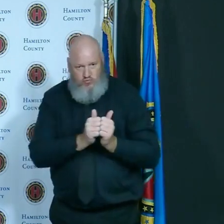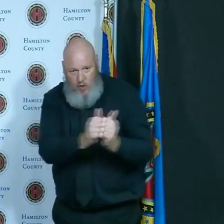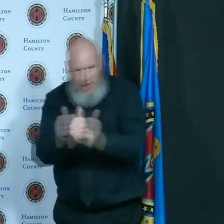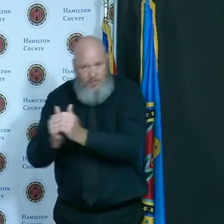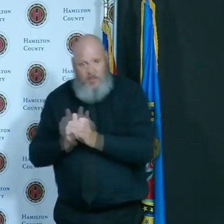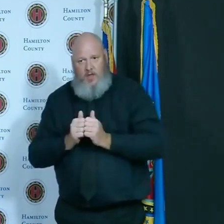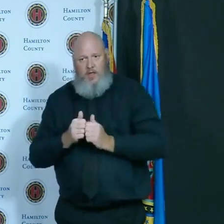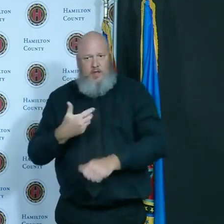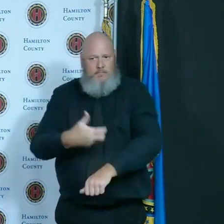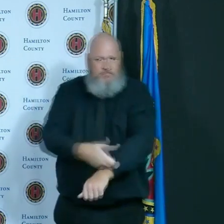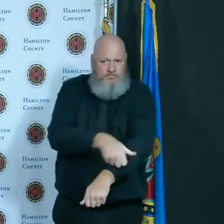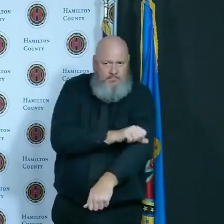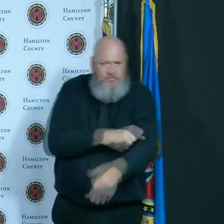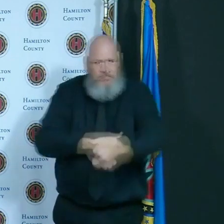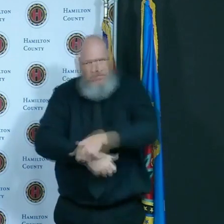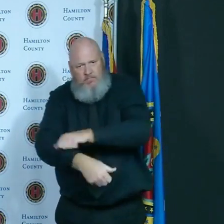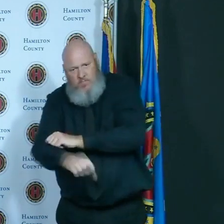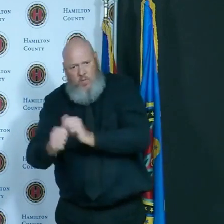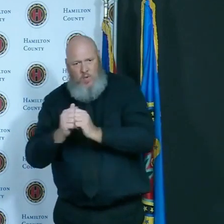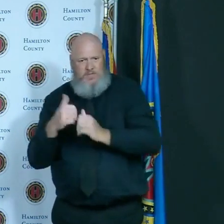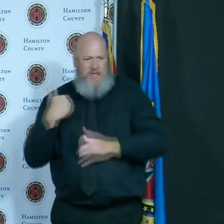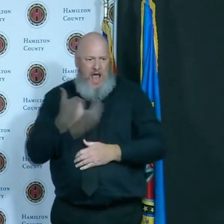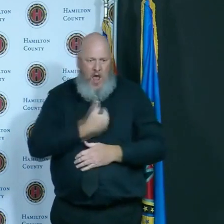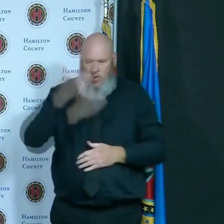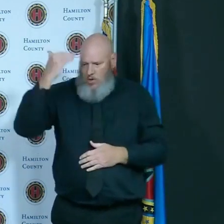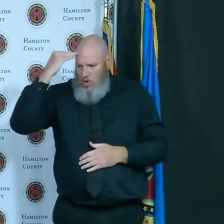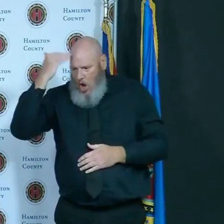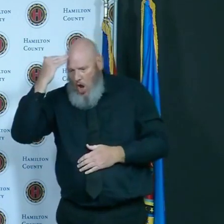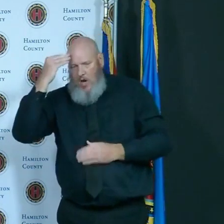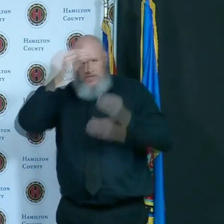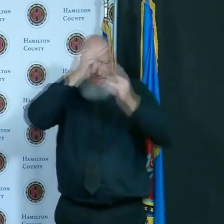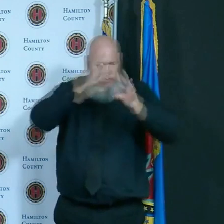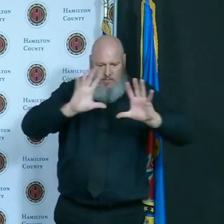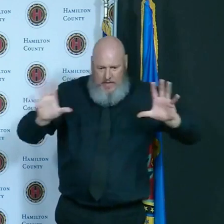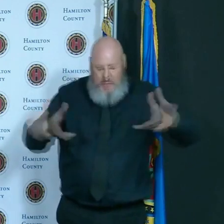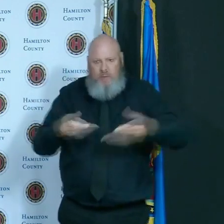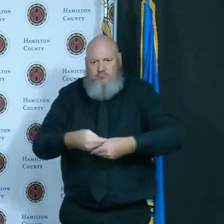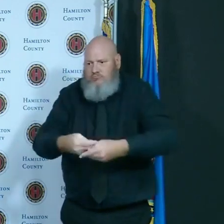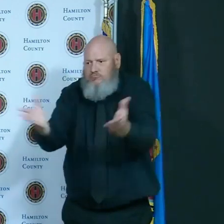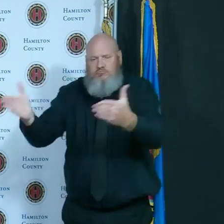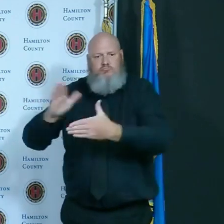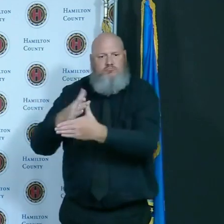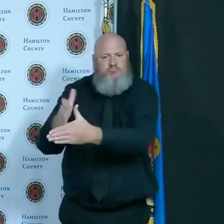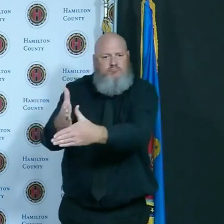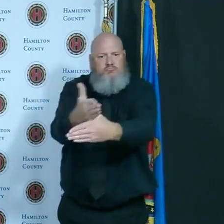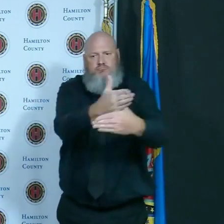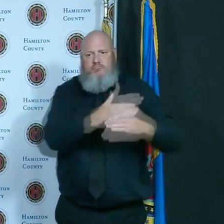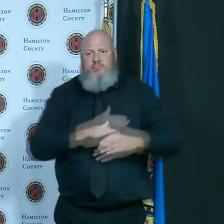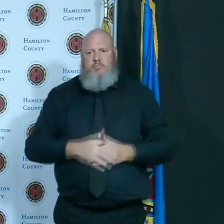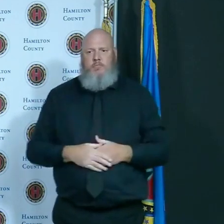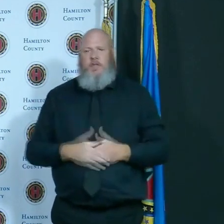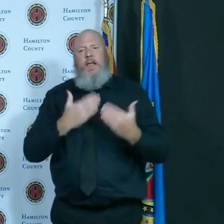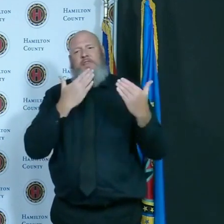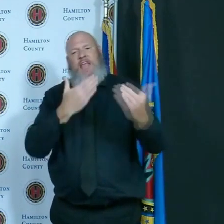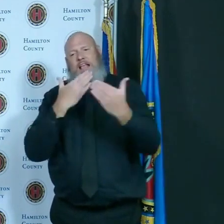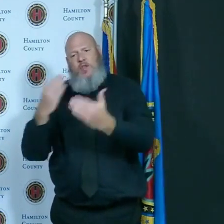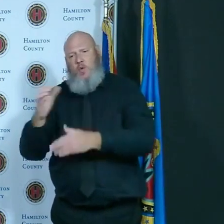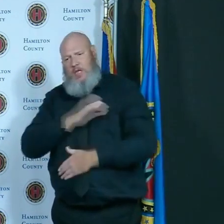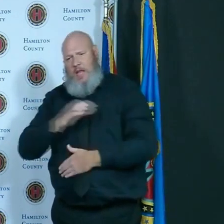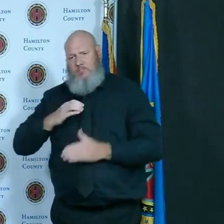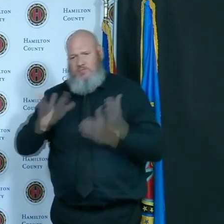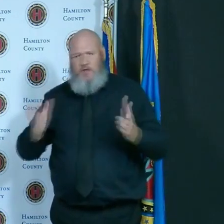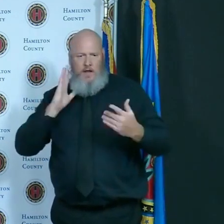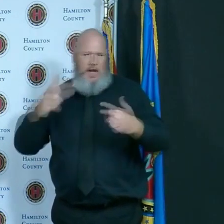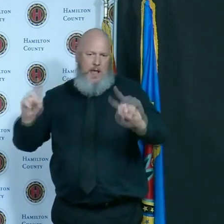and to protect our families and to protect our communities. I thank the commissioners for having me here today to talk about health